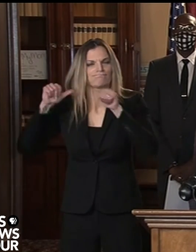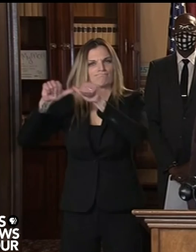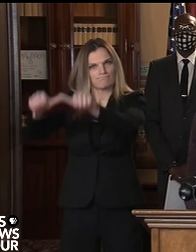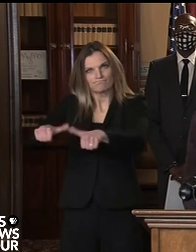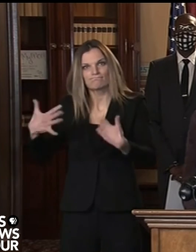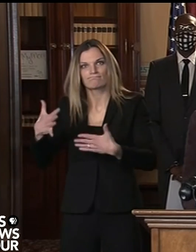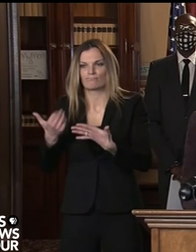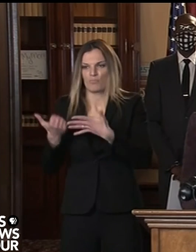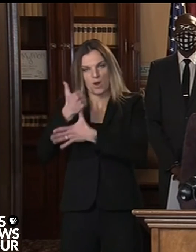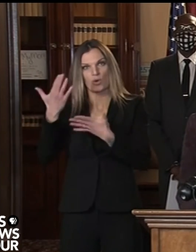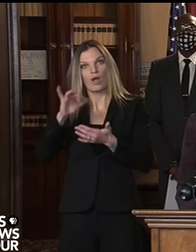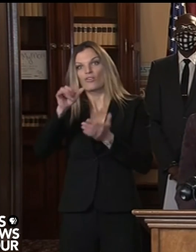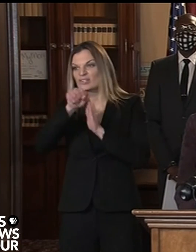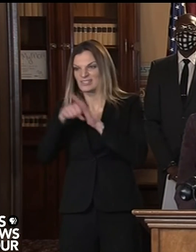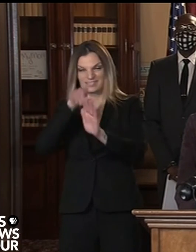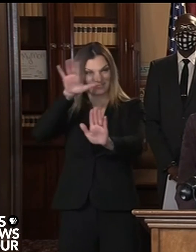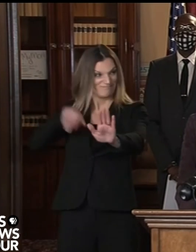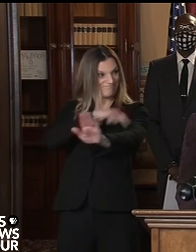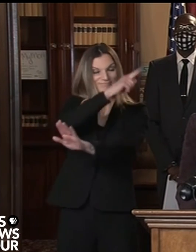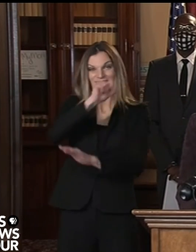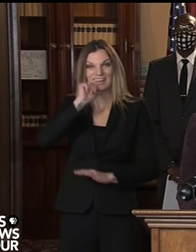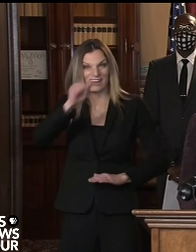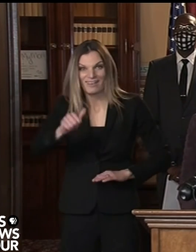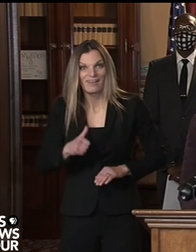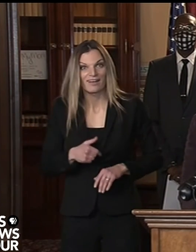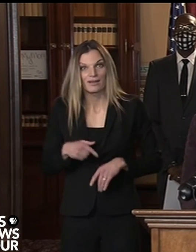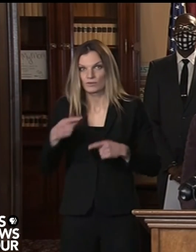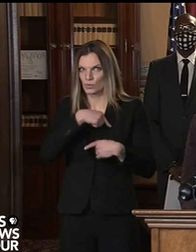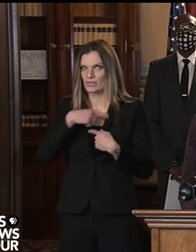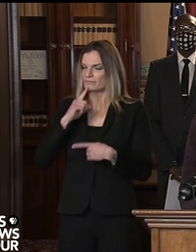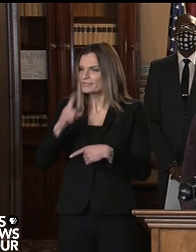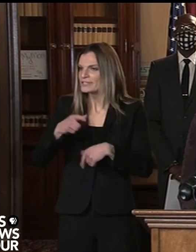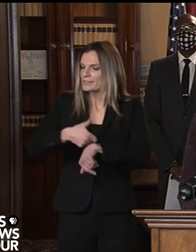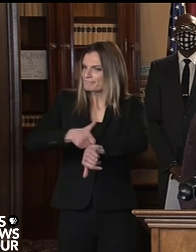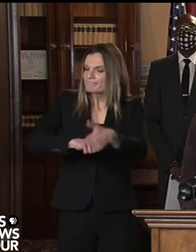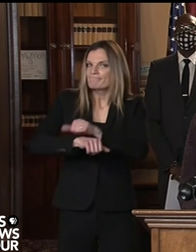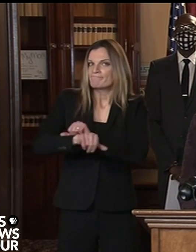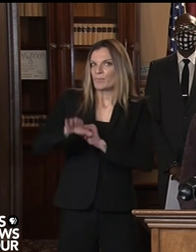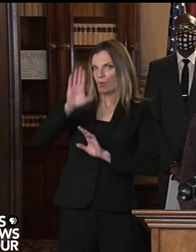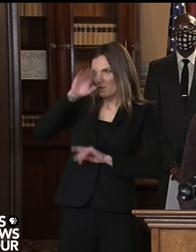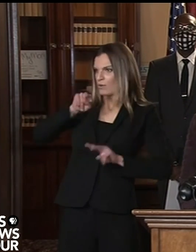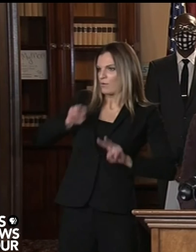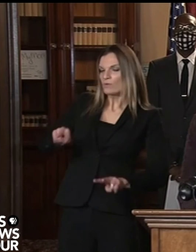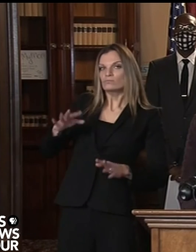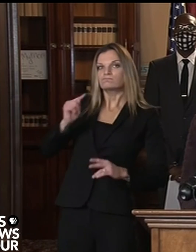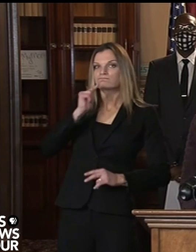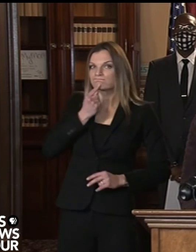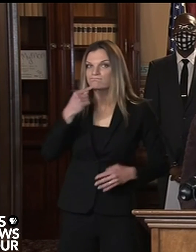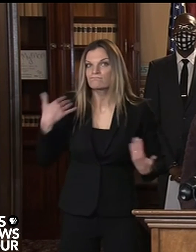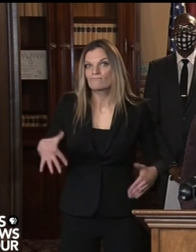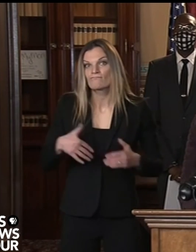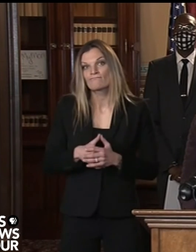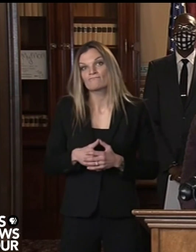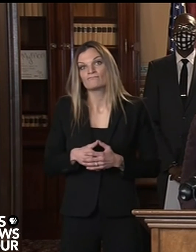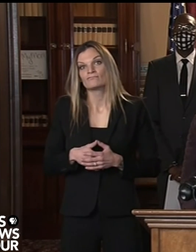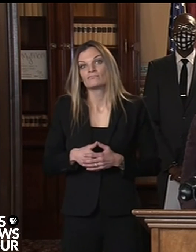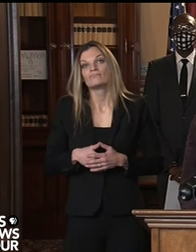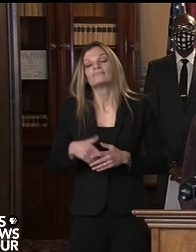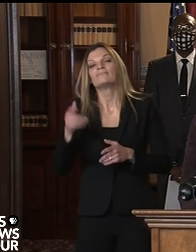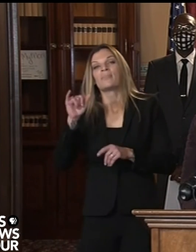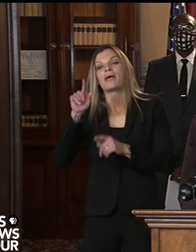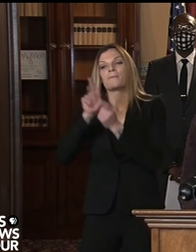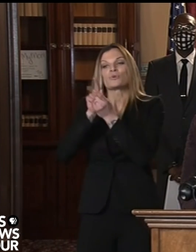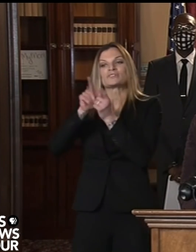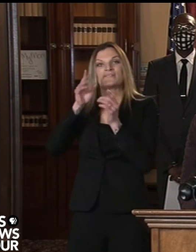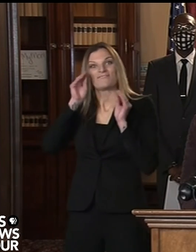the priority that we have and taking it as seriously as we do. The department has suspended in-person